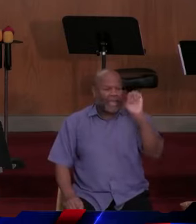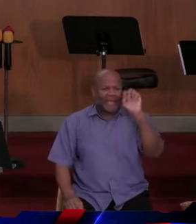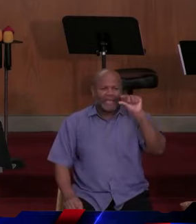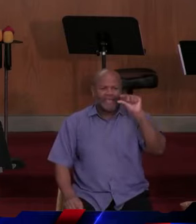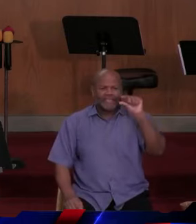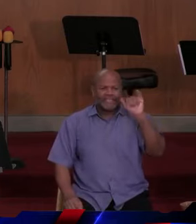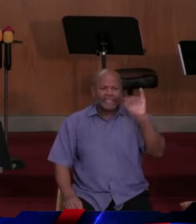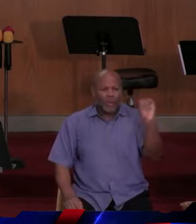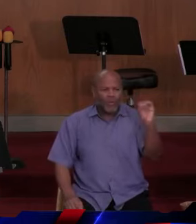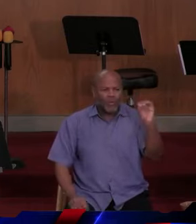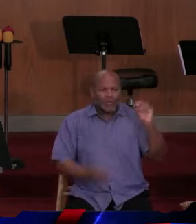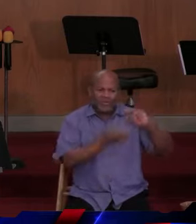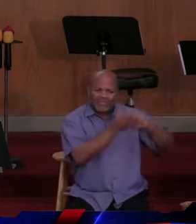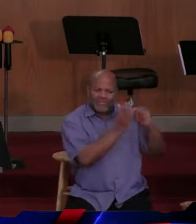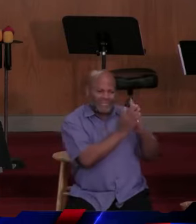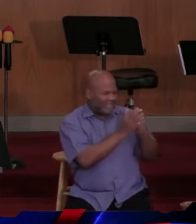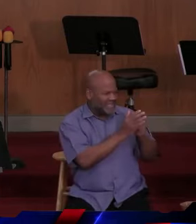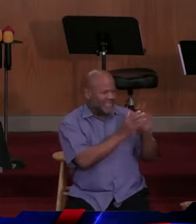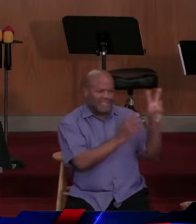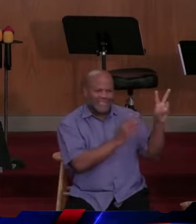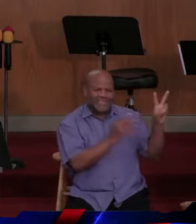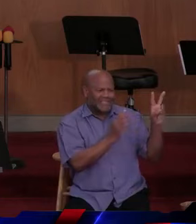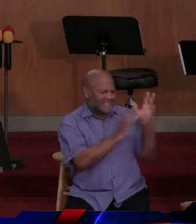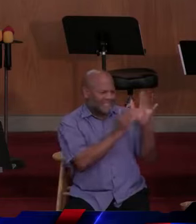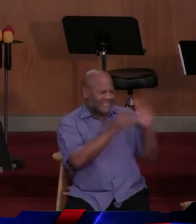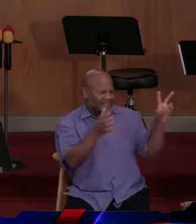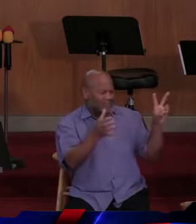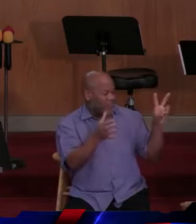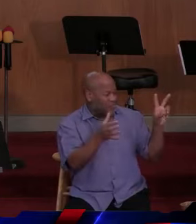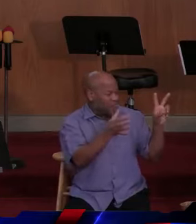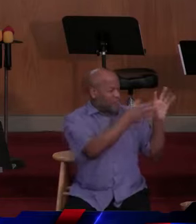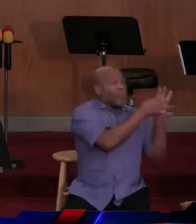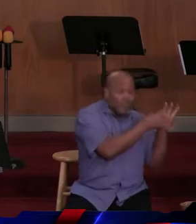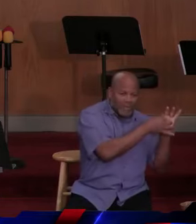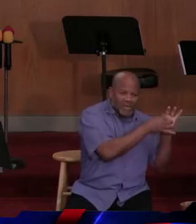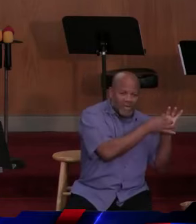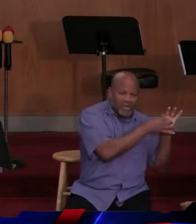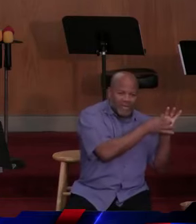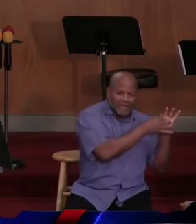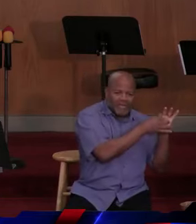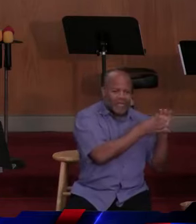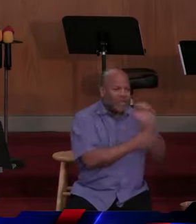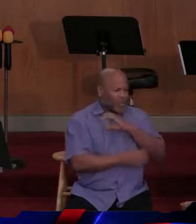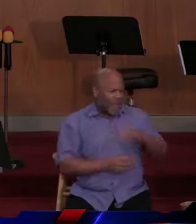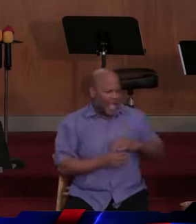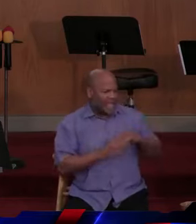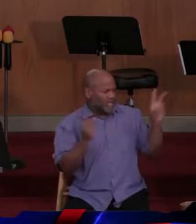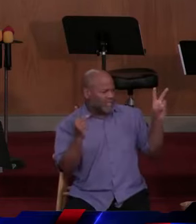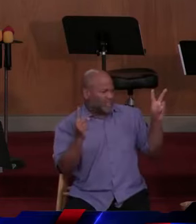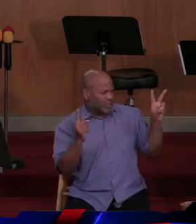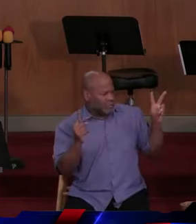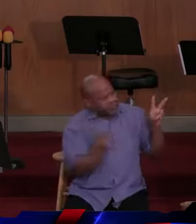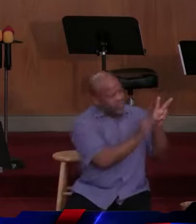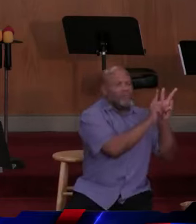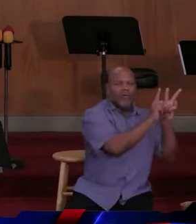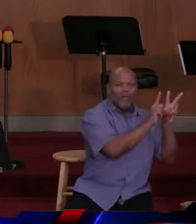him. That is to say, in contemporary urban vernacular, Christ ran up on